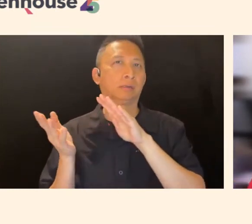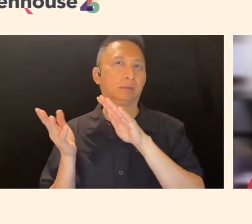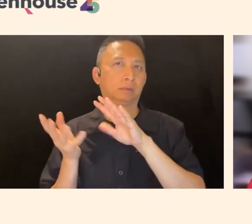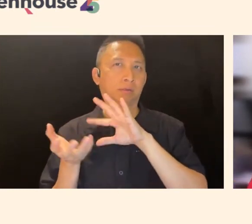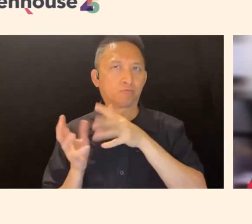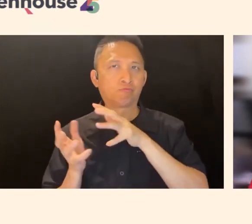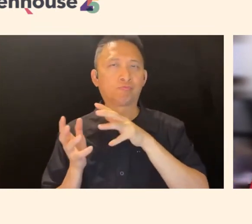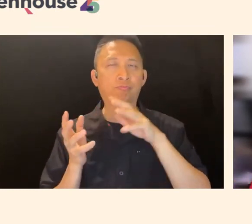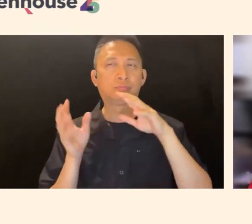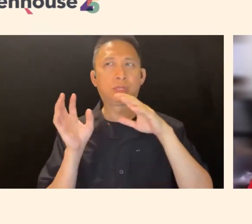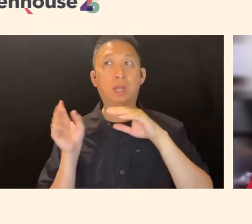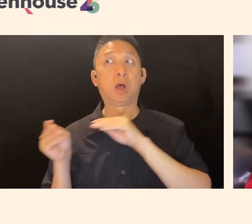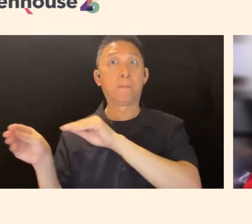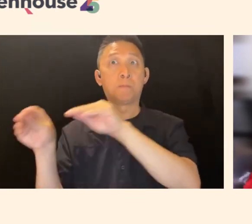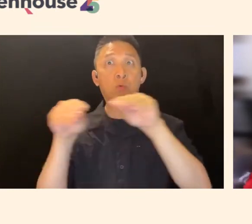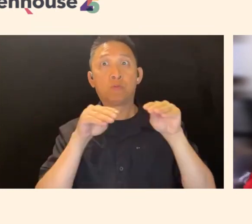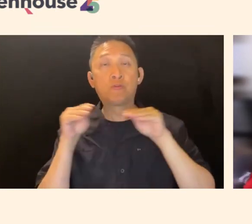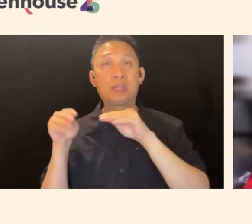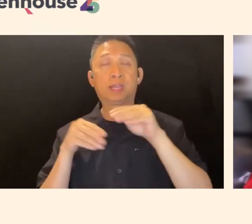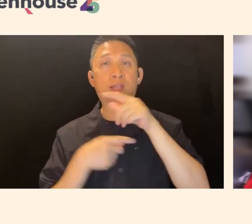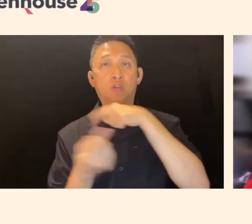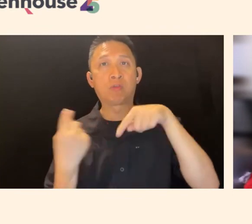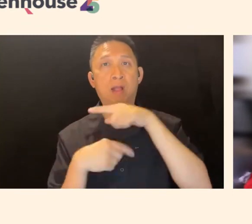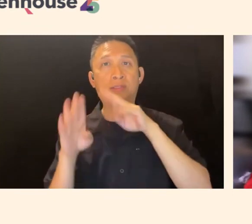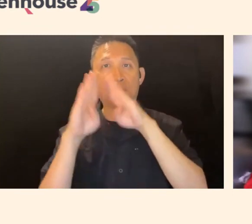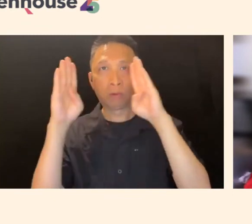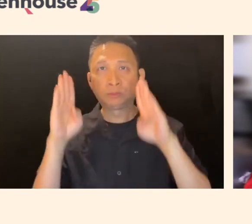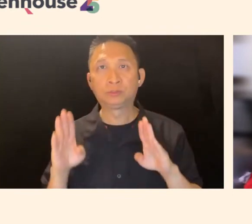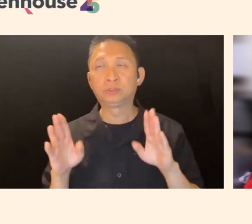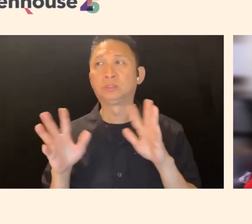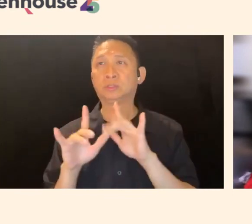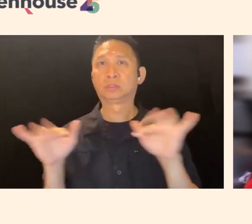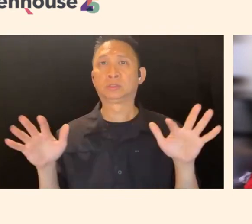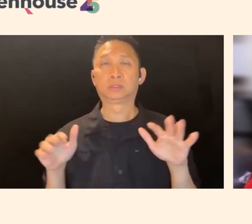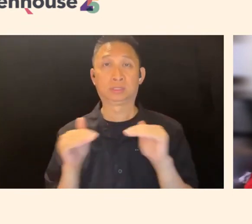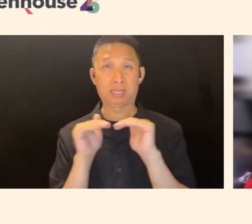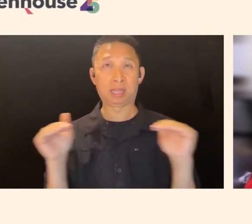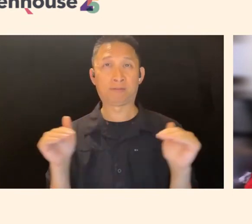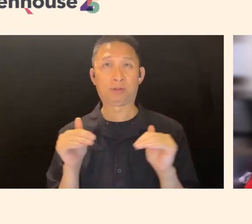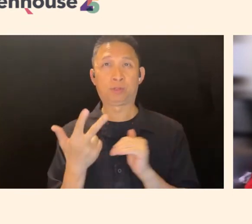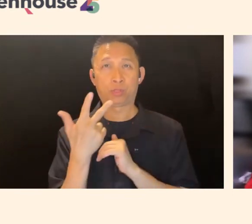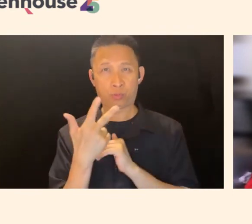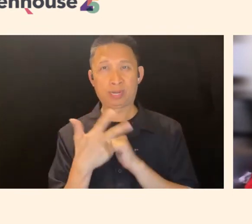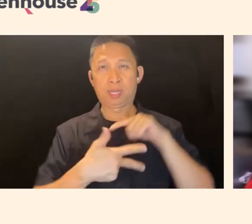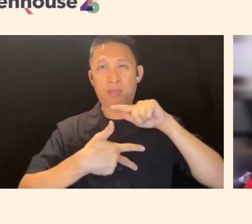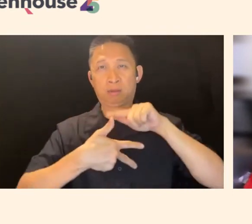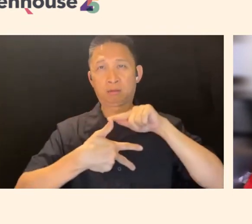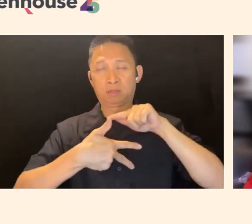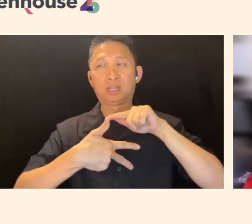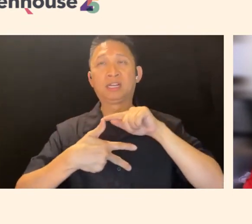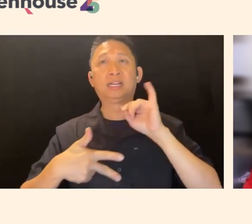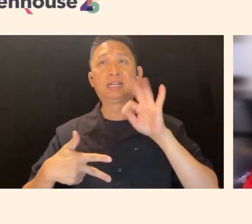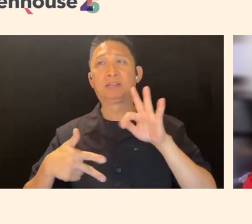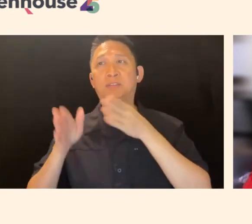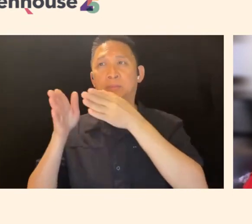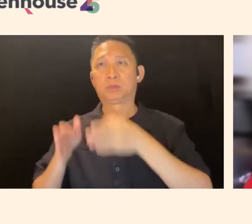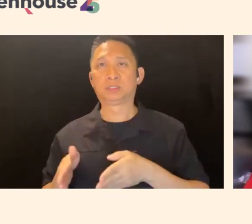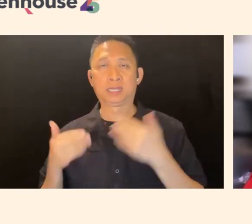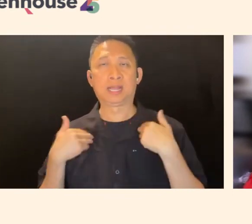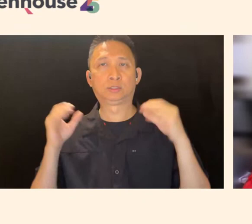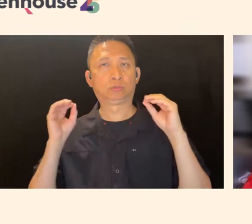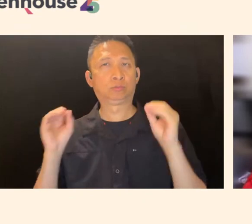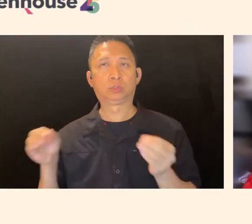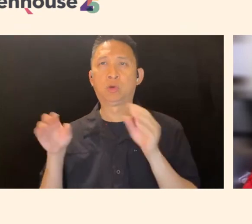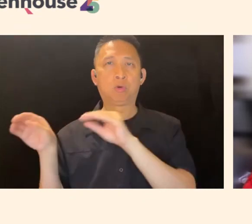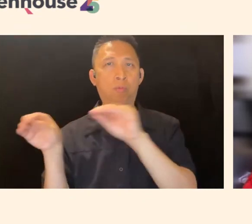moving you back and forth. Level 3 care is essentially when a person does not have the mobility to be able